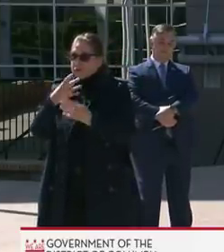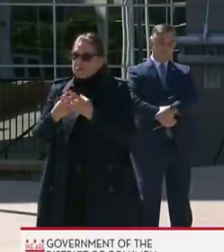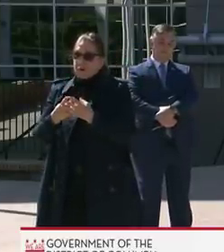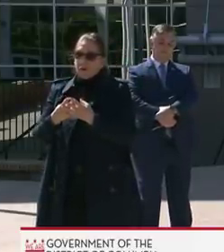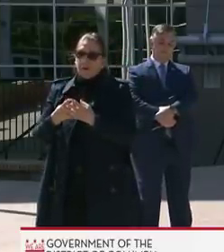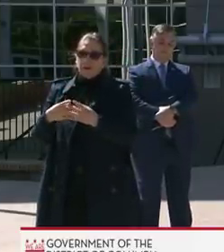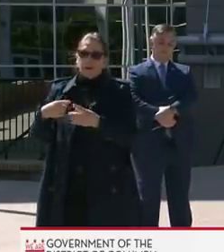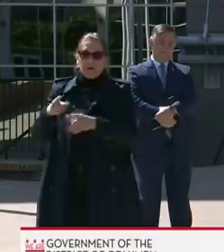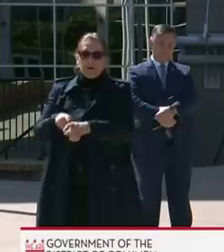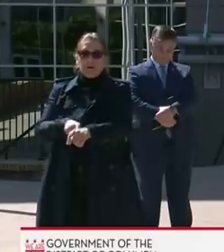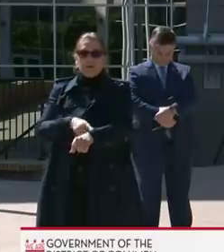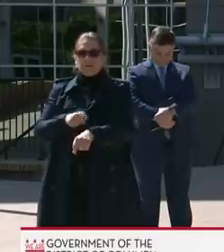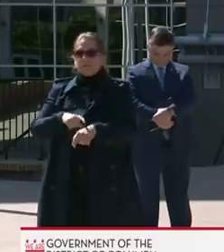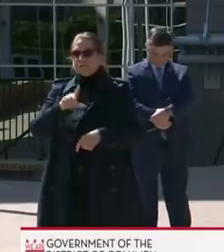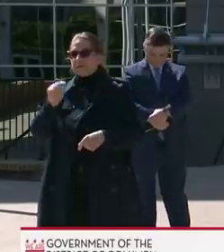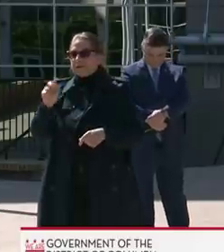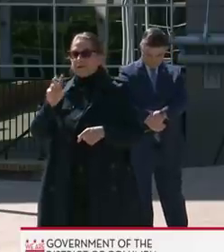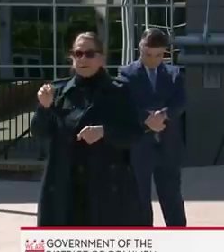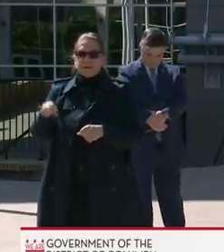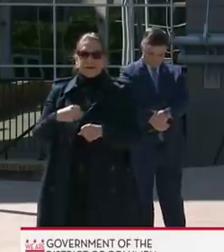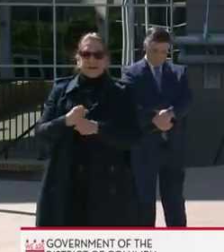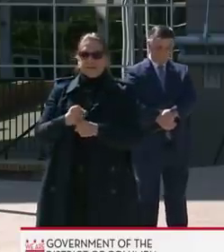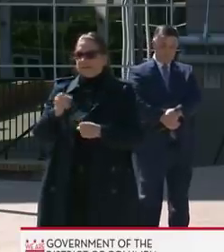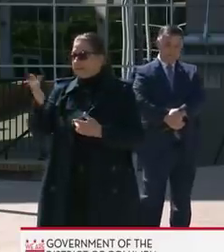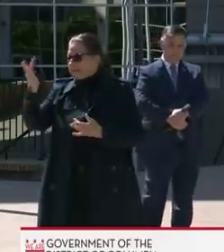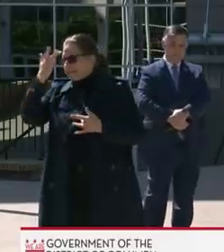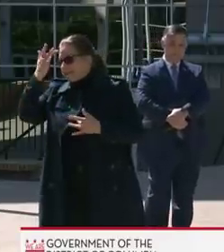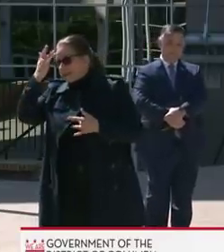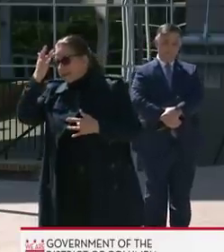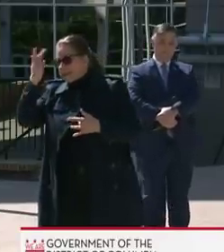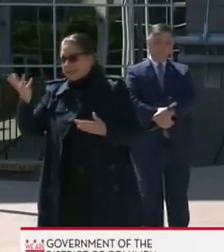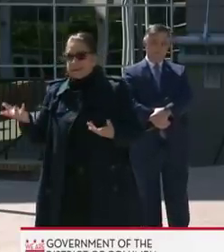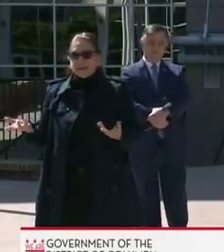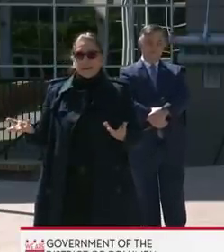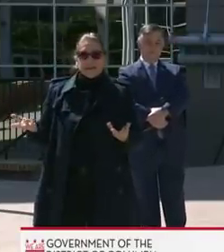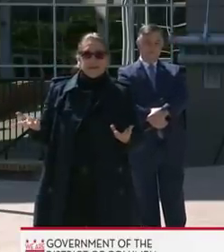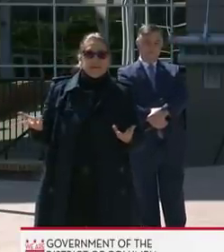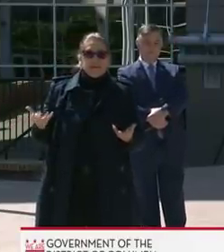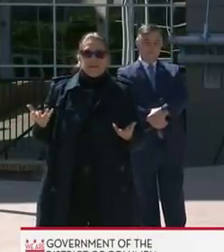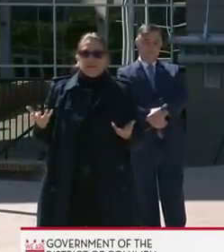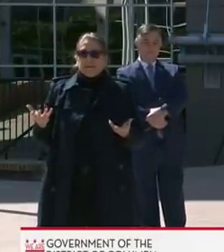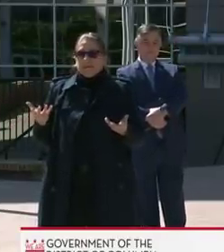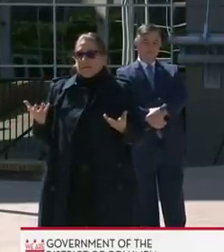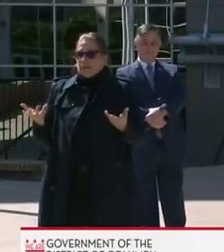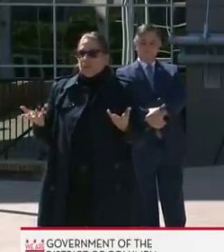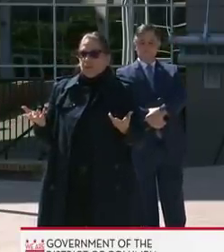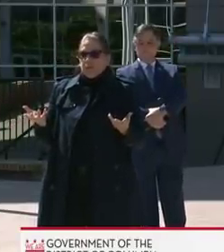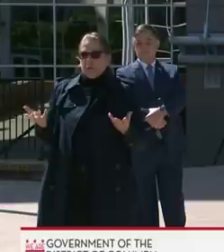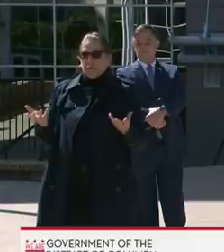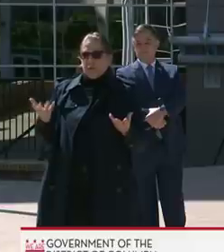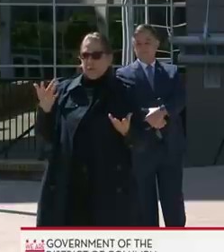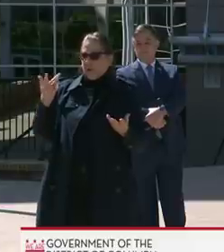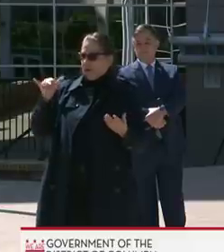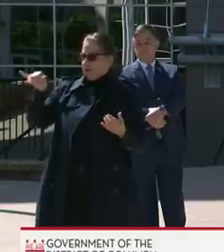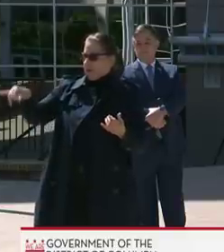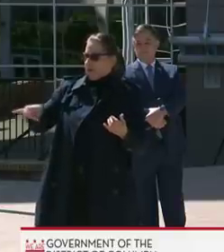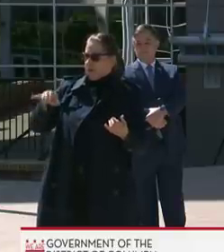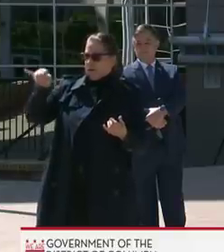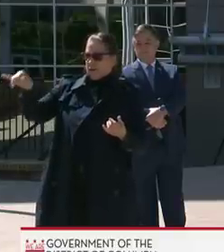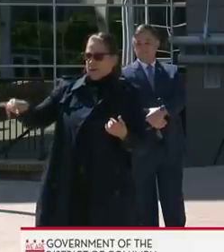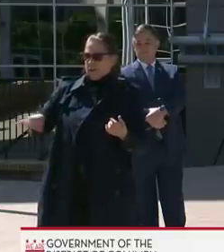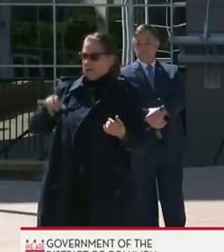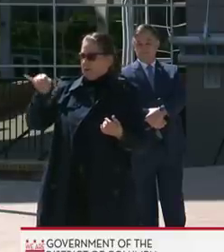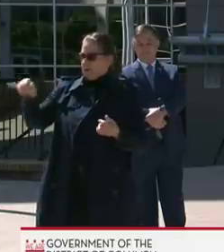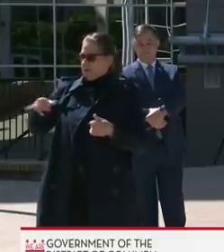or is very, very ill, what is being accomplished by continuing to hold them and they're